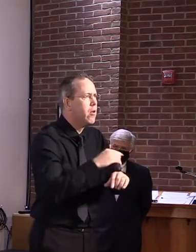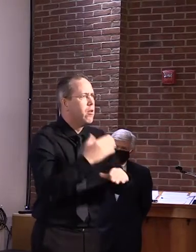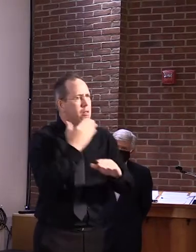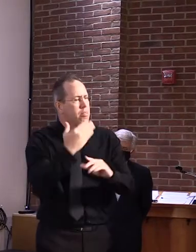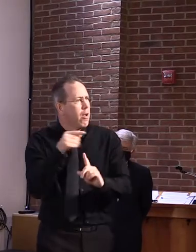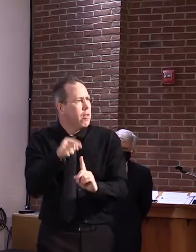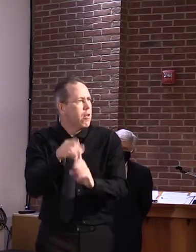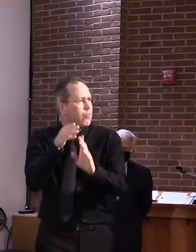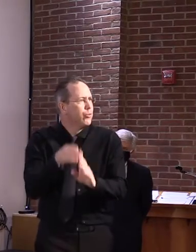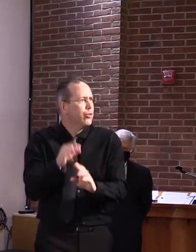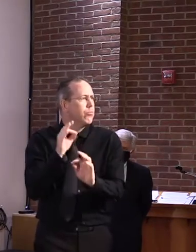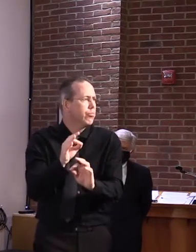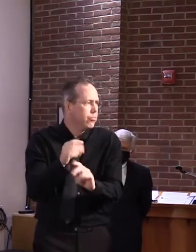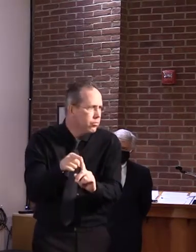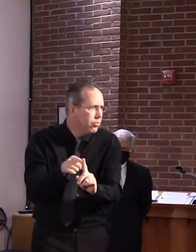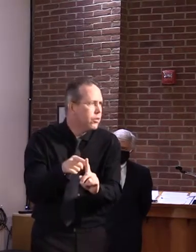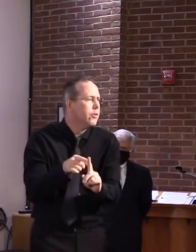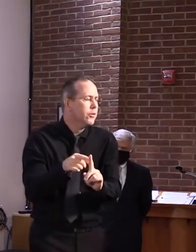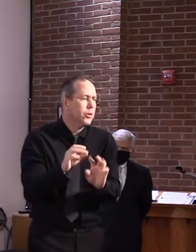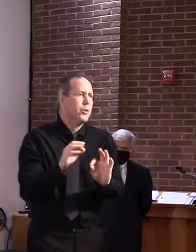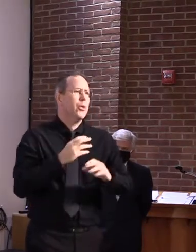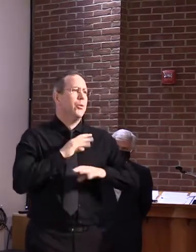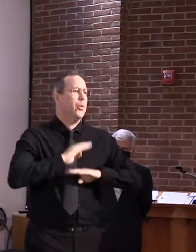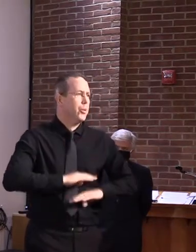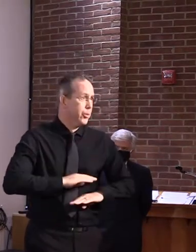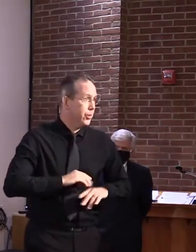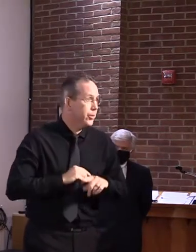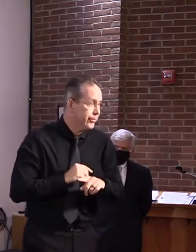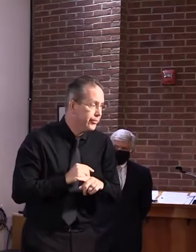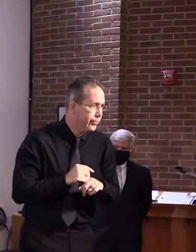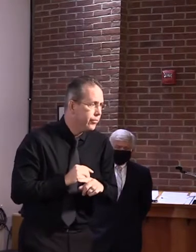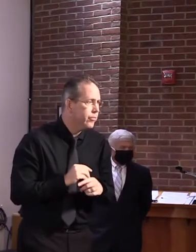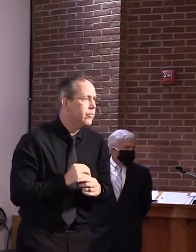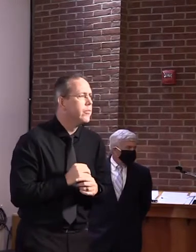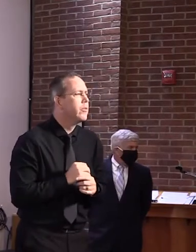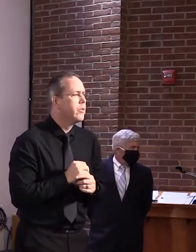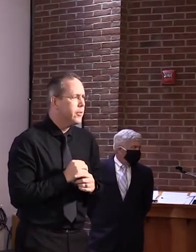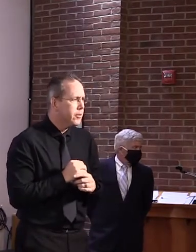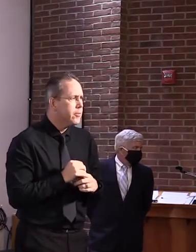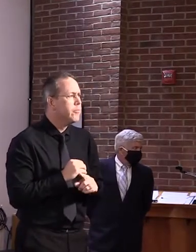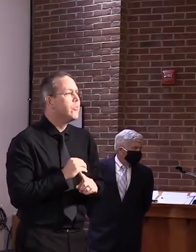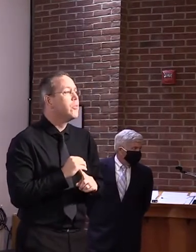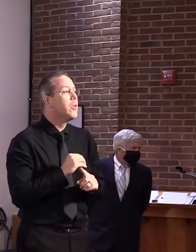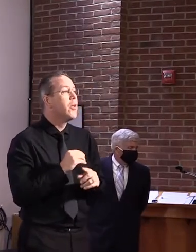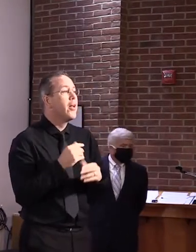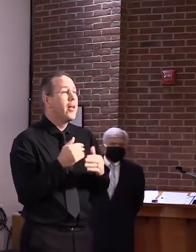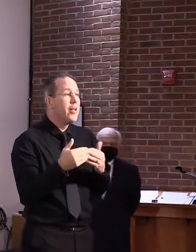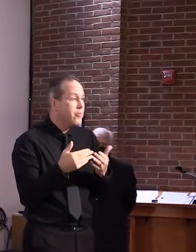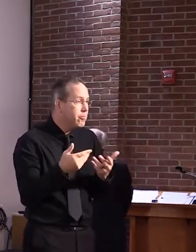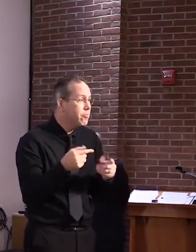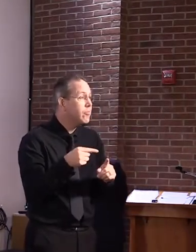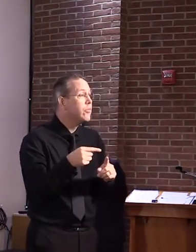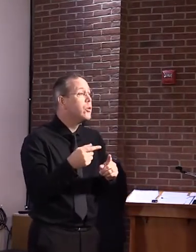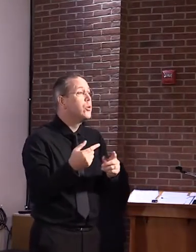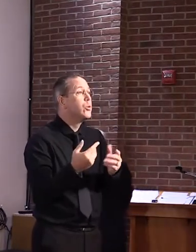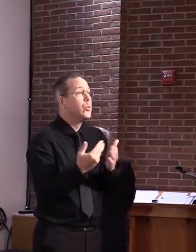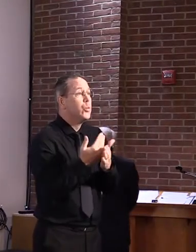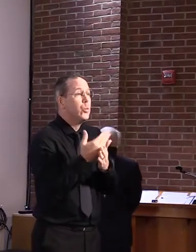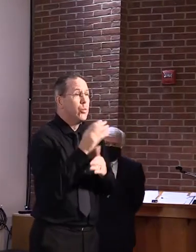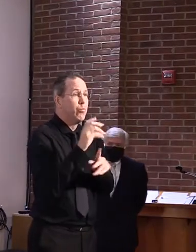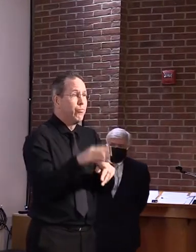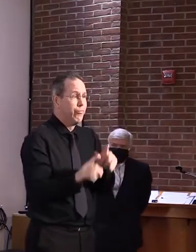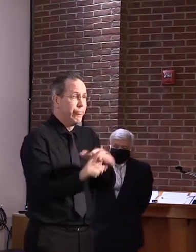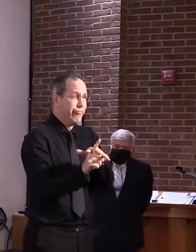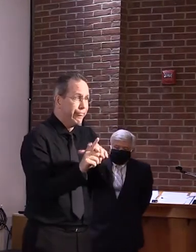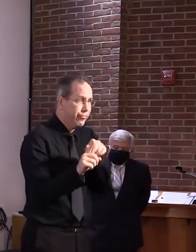the, quote, potential danger of a new admission, someone new to the facility, whether that's a new staff, whether